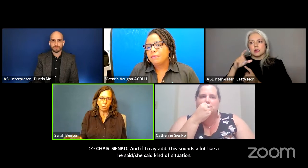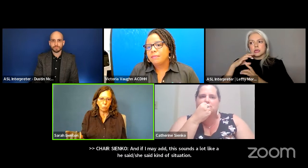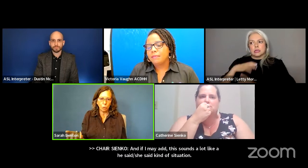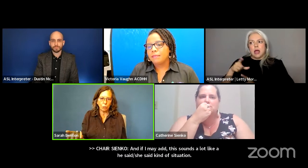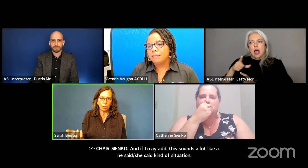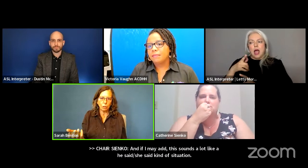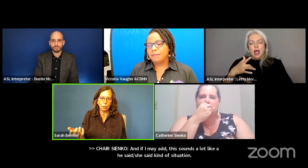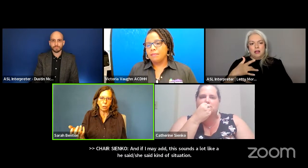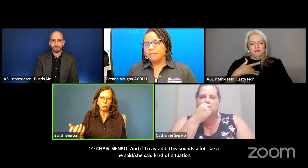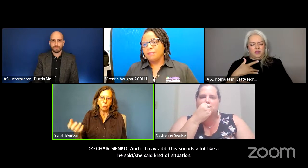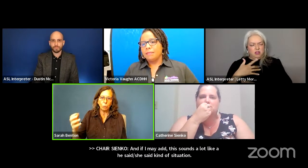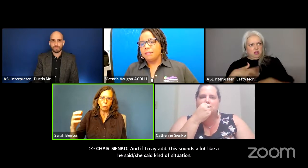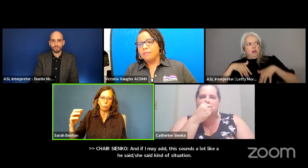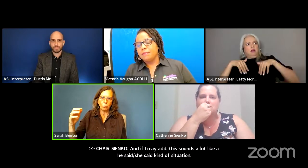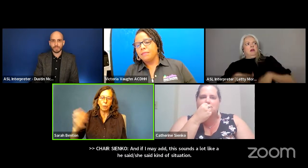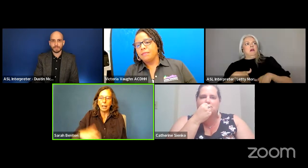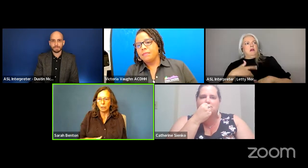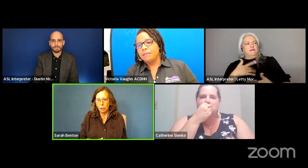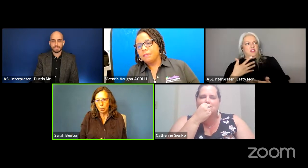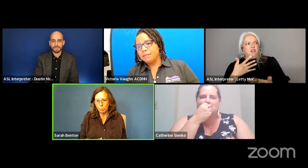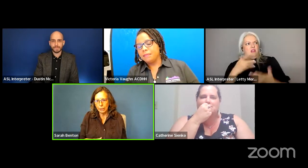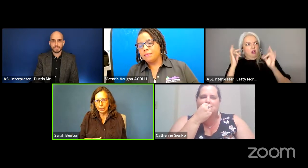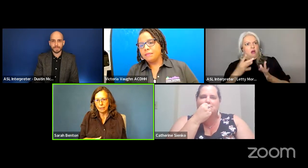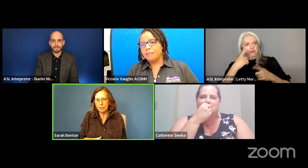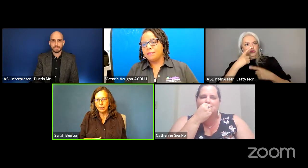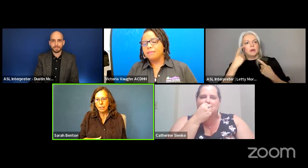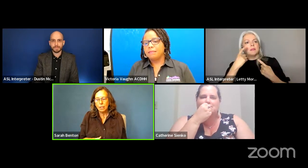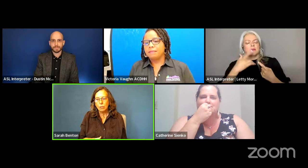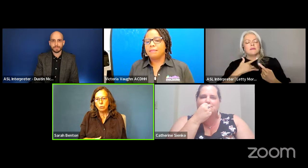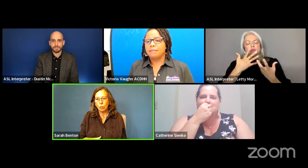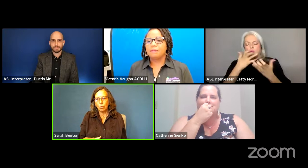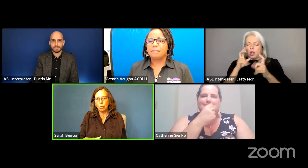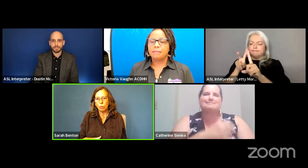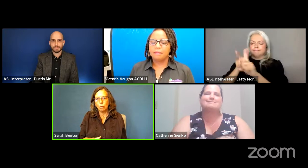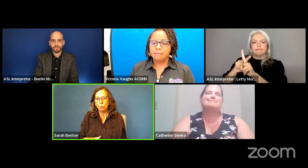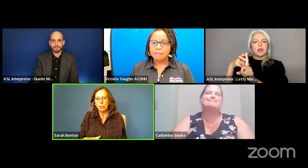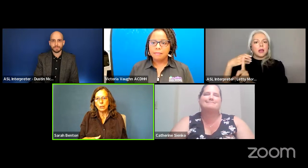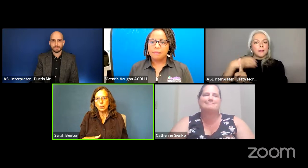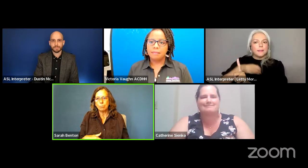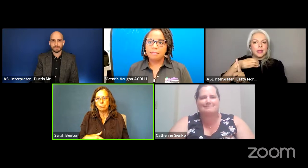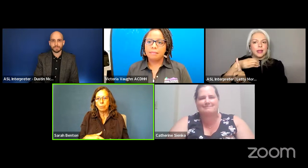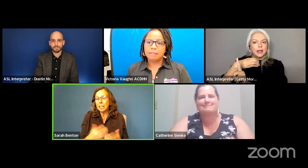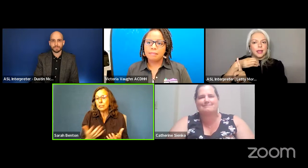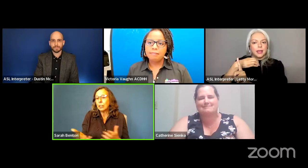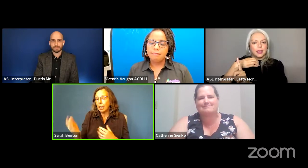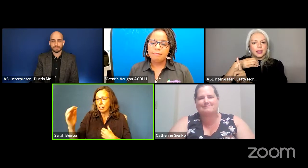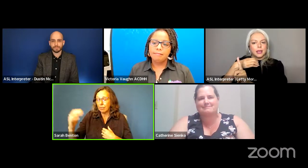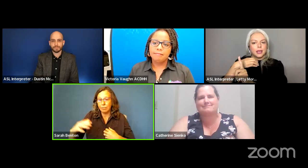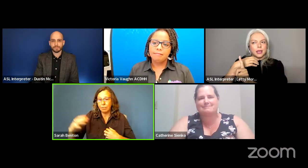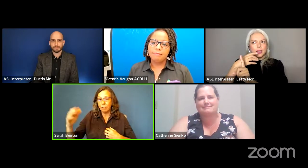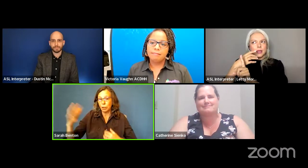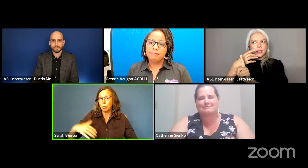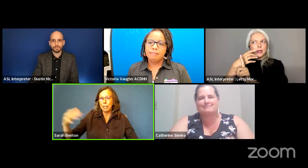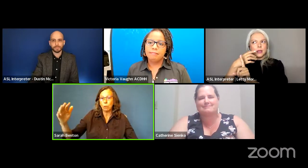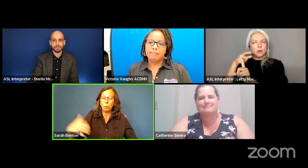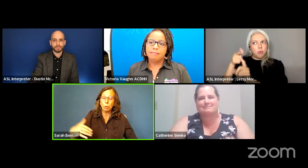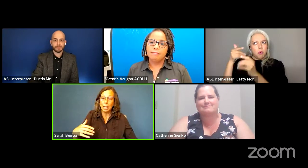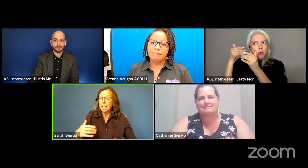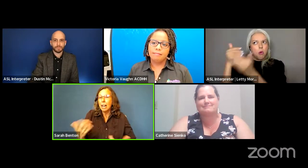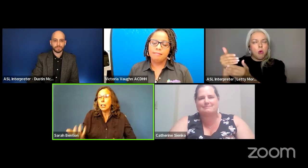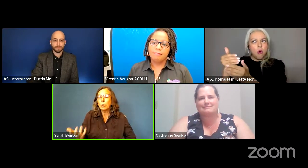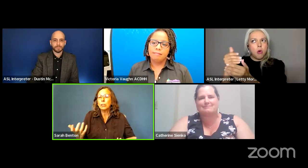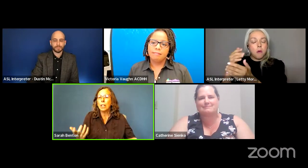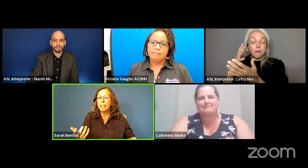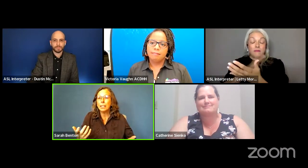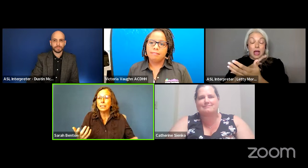a consumer to file a complaint. So I guess I just reading through